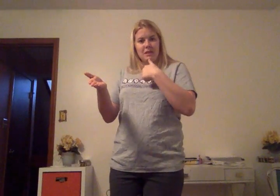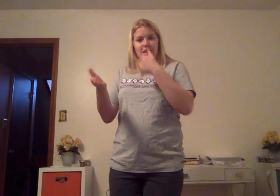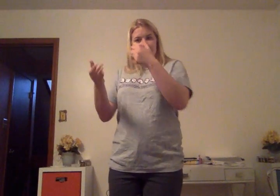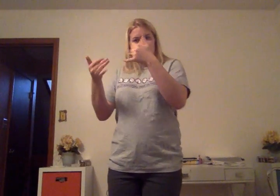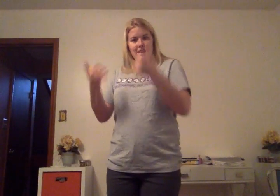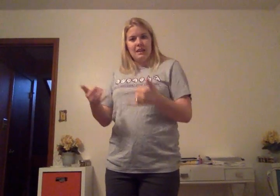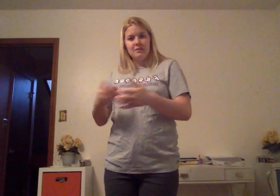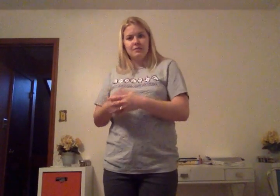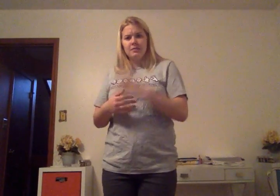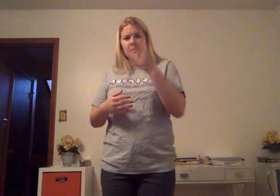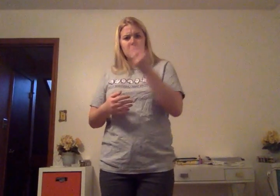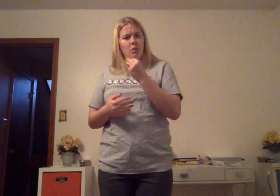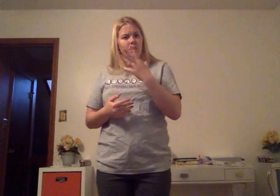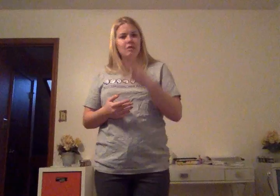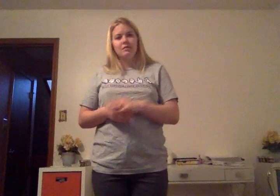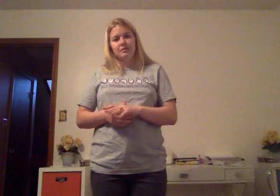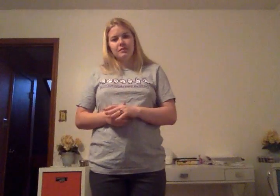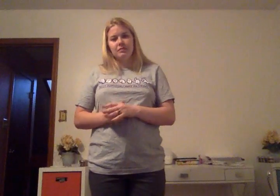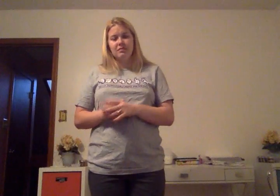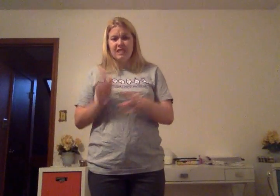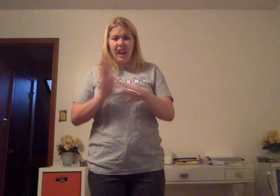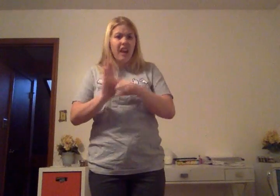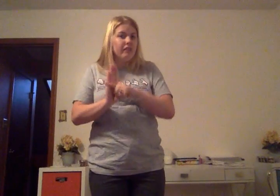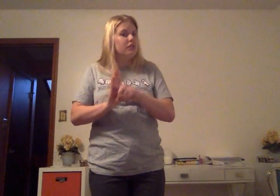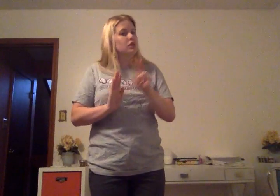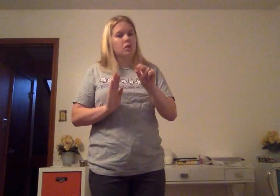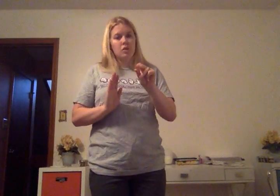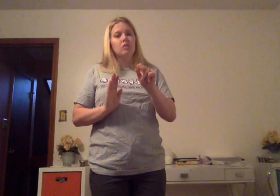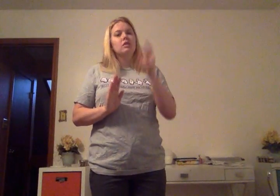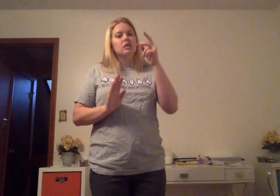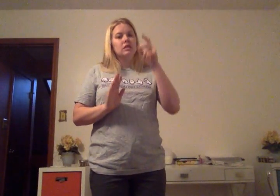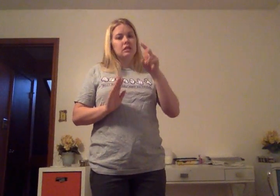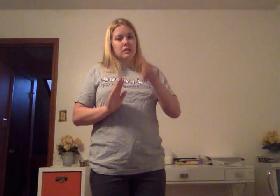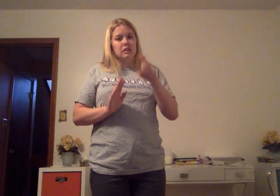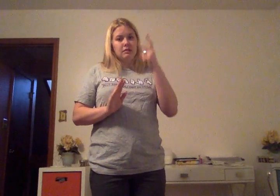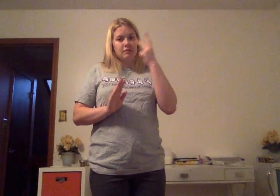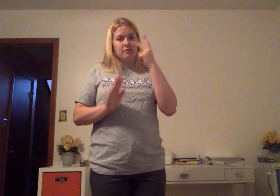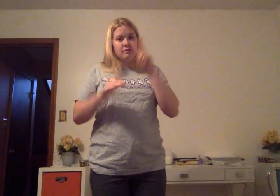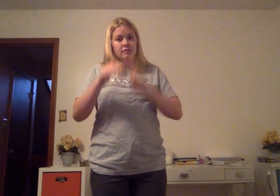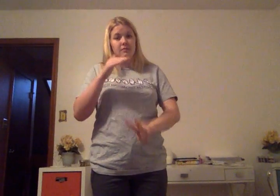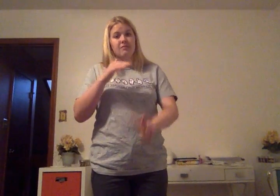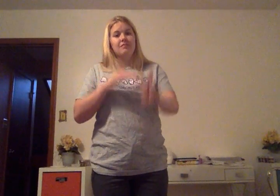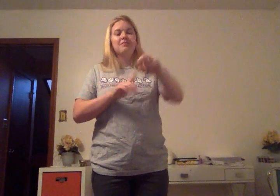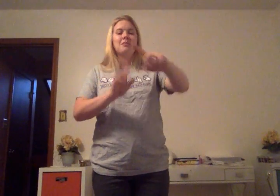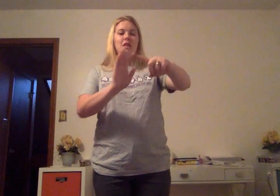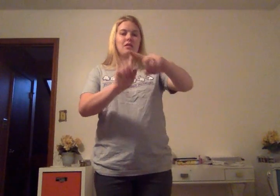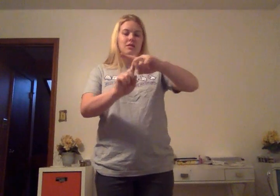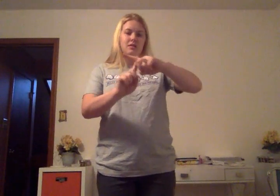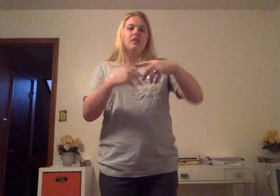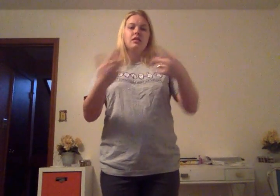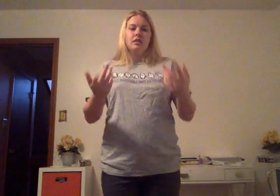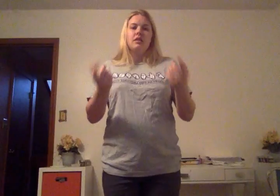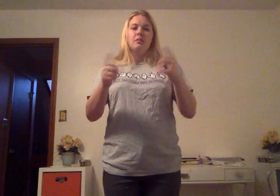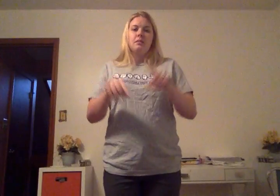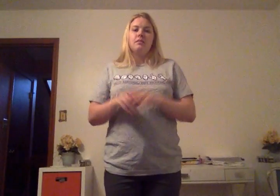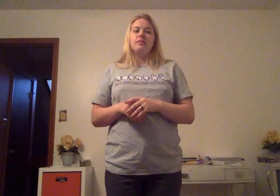have to remind myself that it's not a negative experience. It's so interesting to hear her so introspective. She's